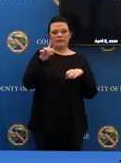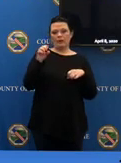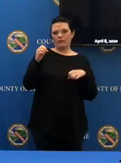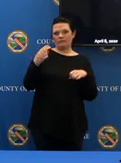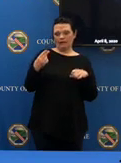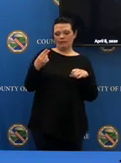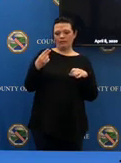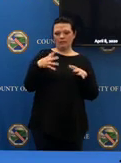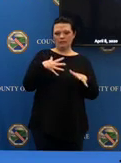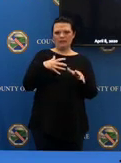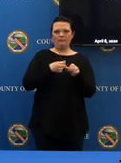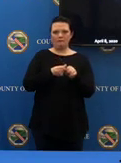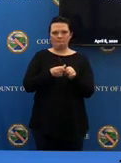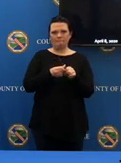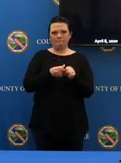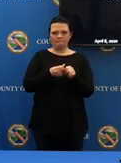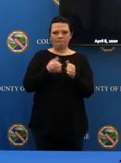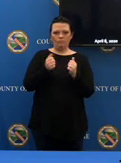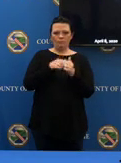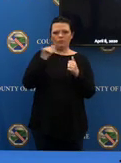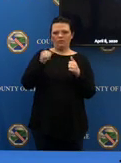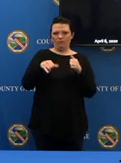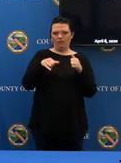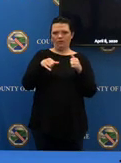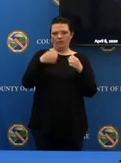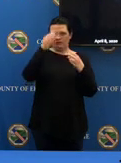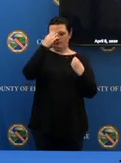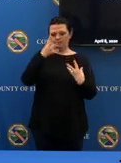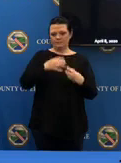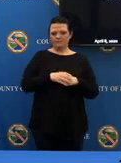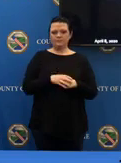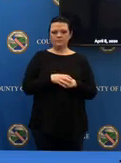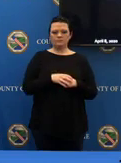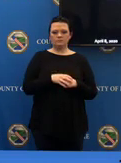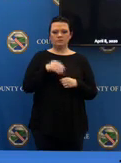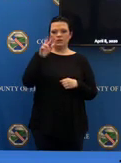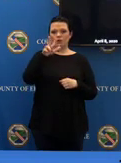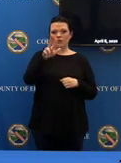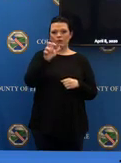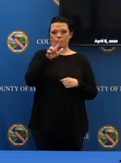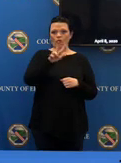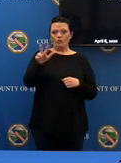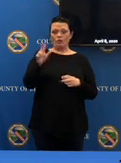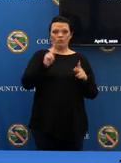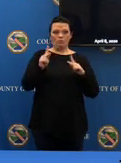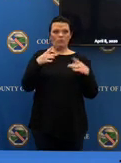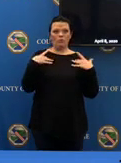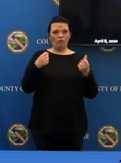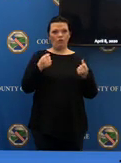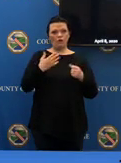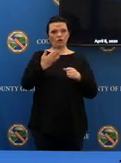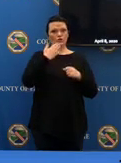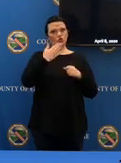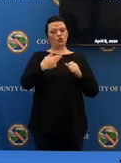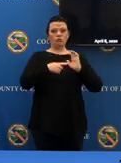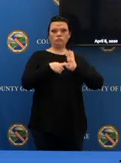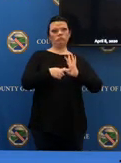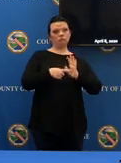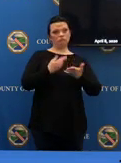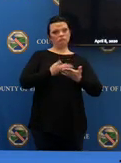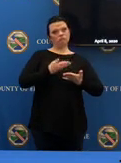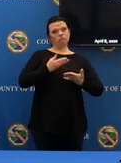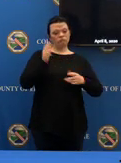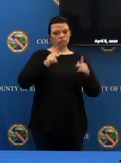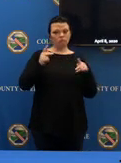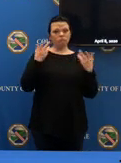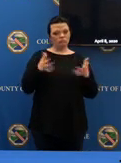able to keep up with that breakdown. 333 people have recovered. Good sign that we have seen. People